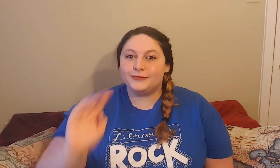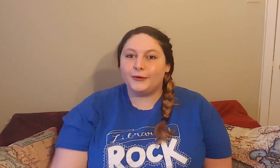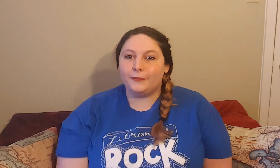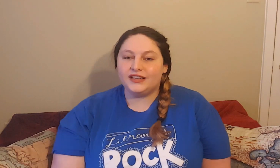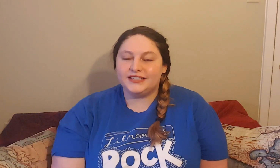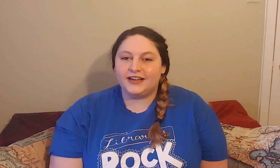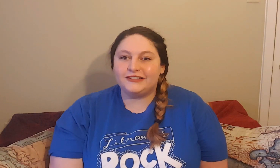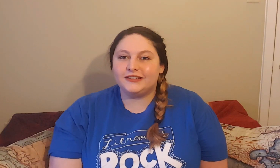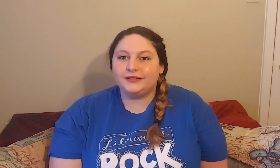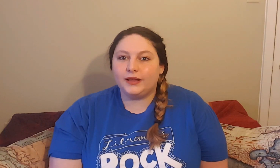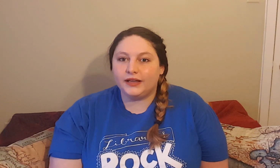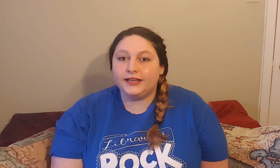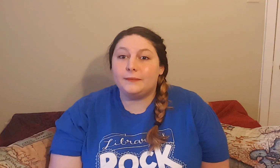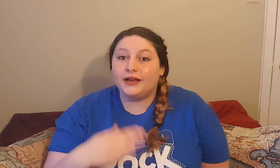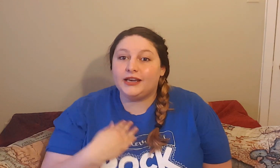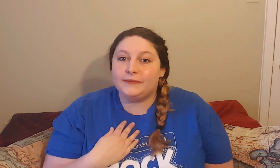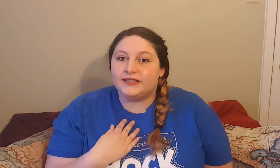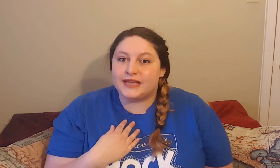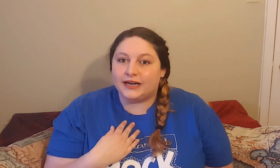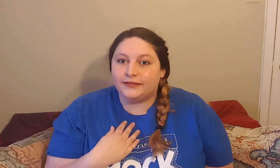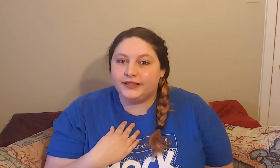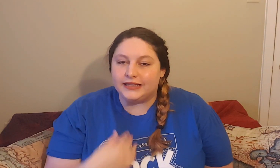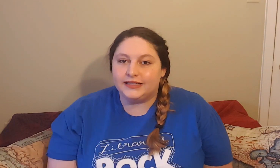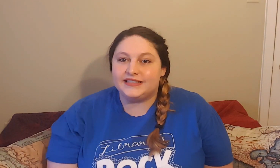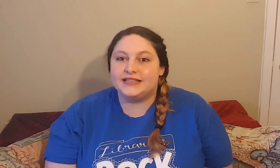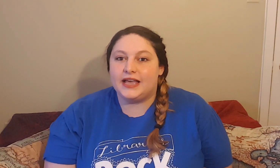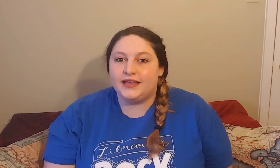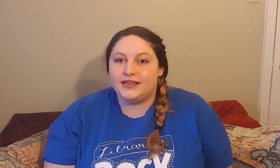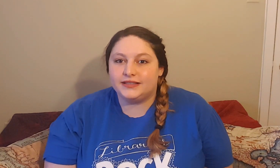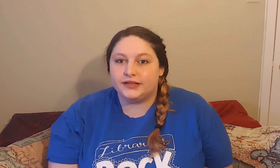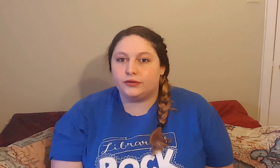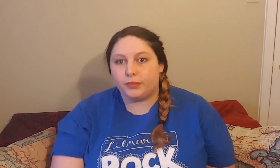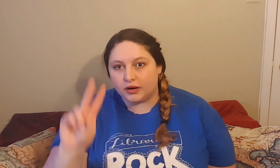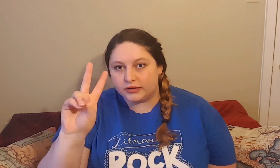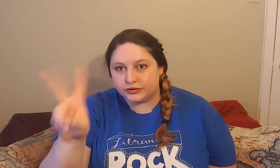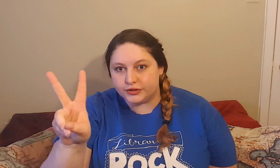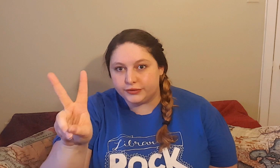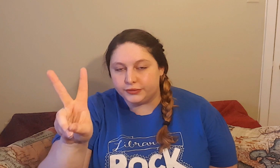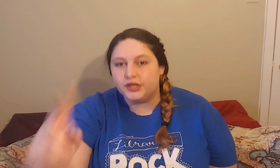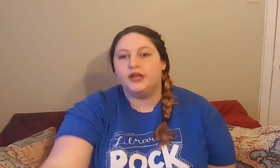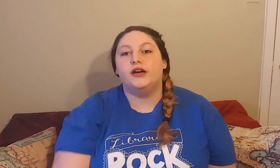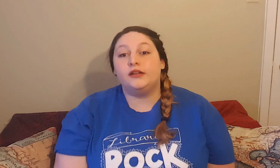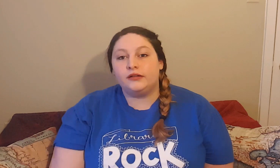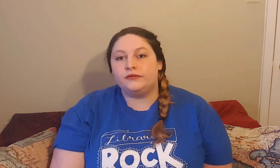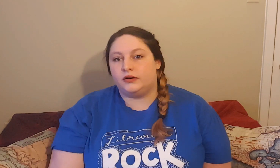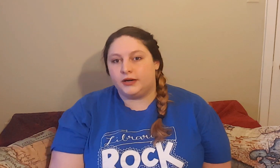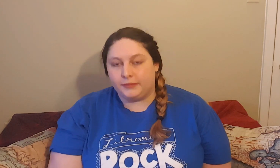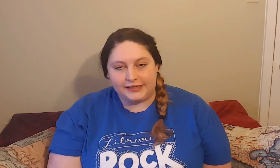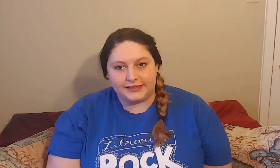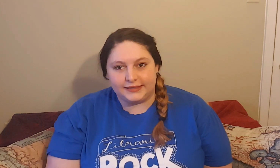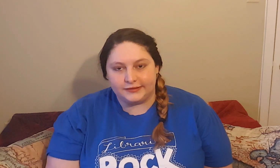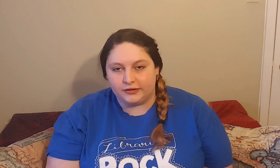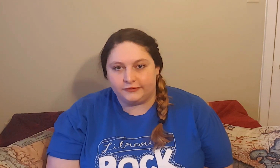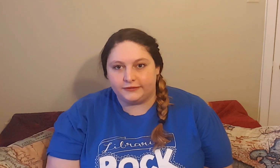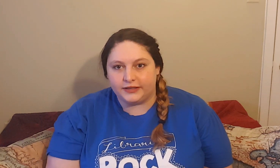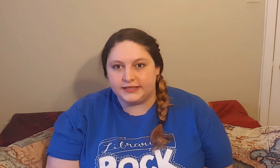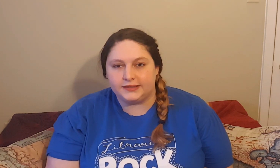guys, welcome back to Cows Online. My name is Natalie and this is ASL part 2 of our basics and all of our funsy